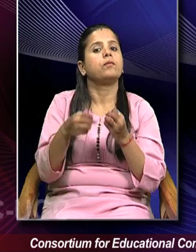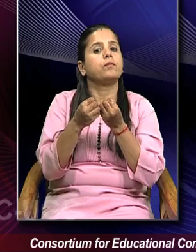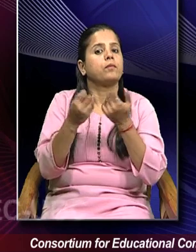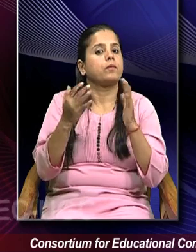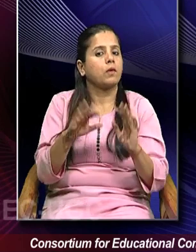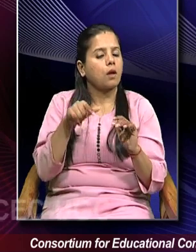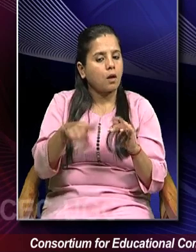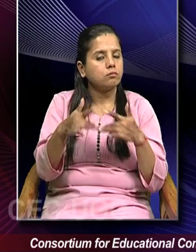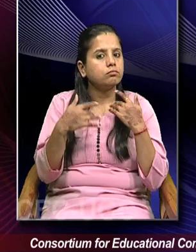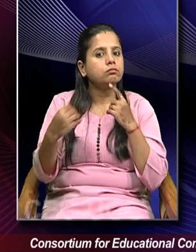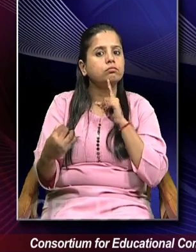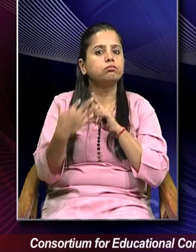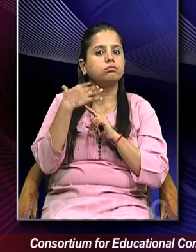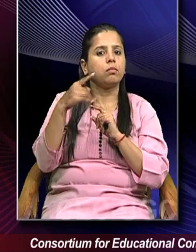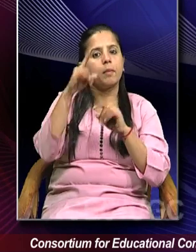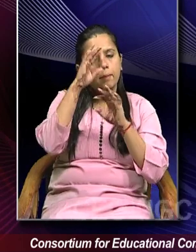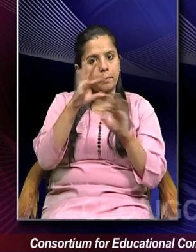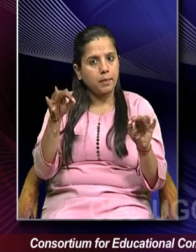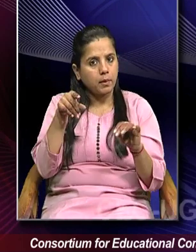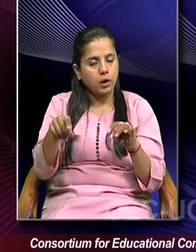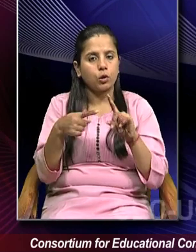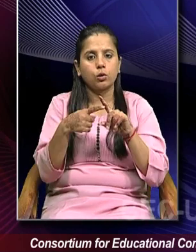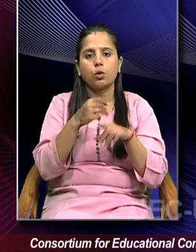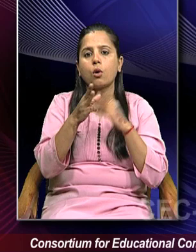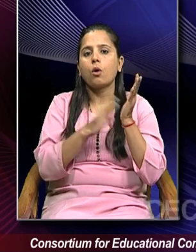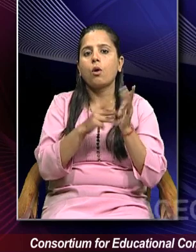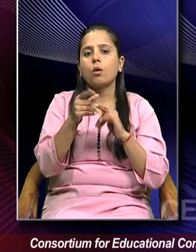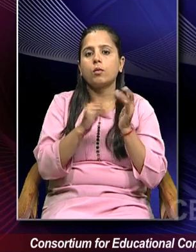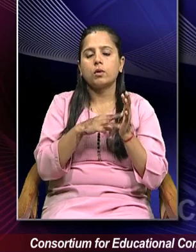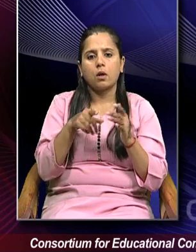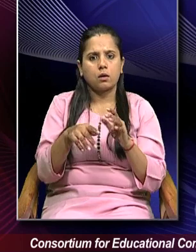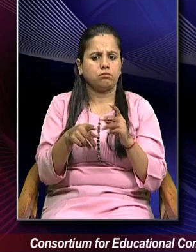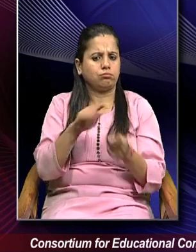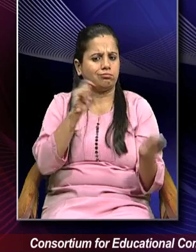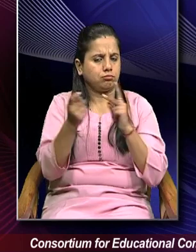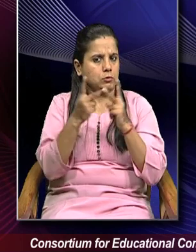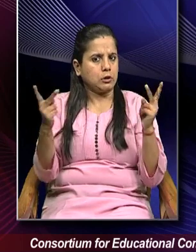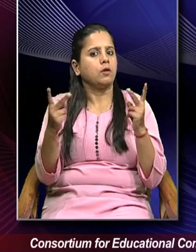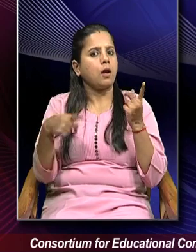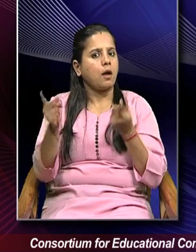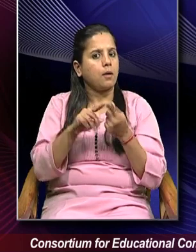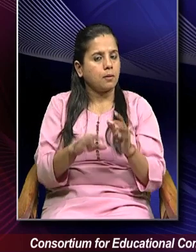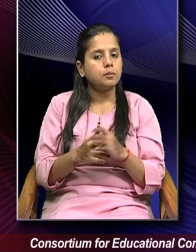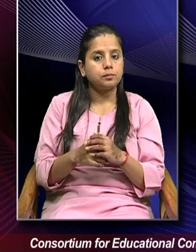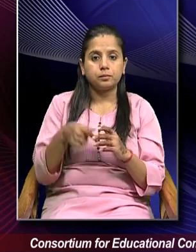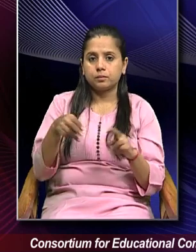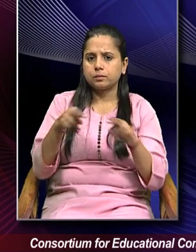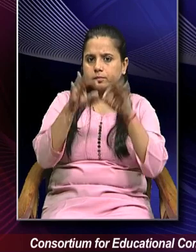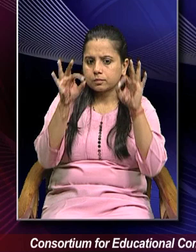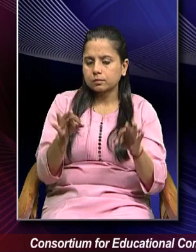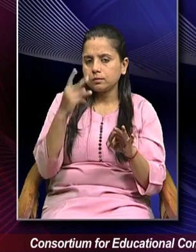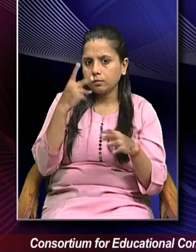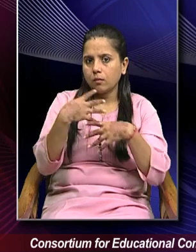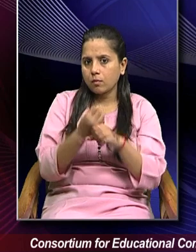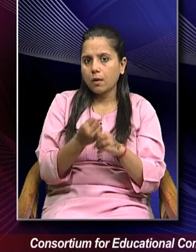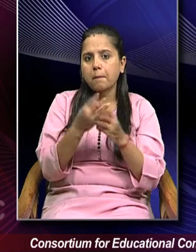they were inspired by peace. Thompson calls this diplomatic revolution as well. So in the framework of the